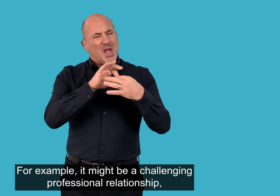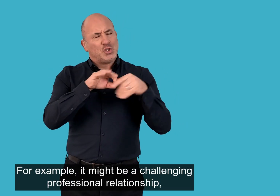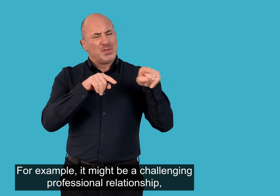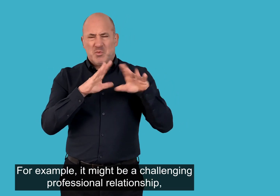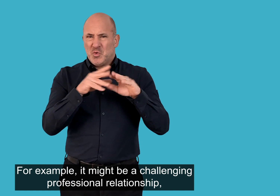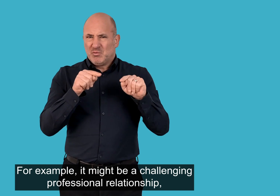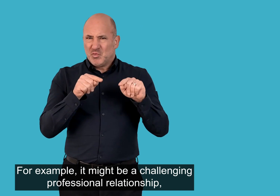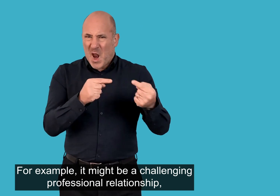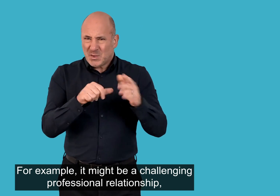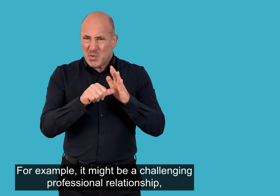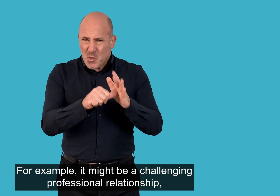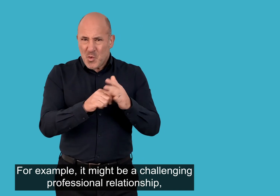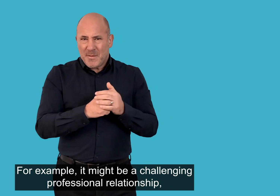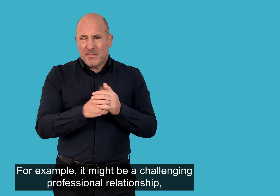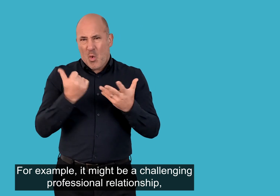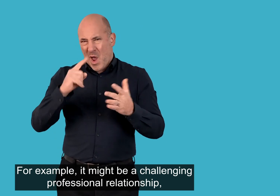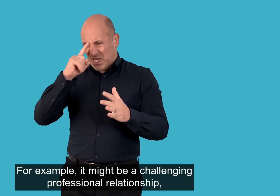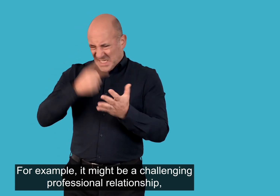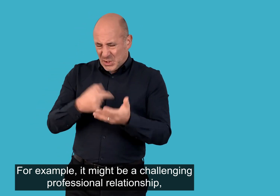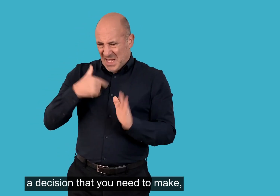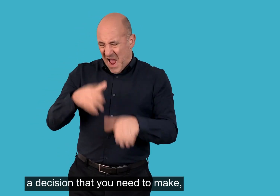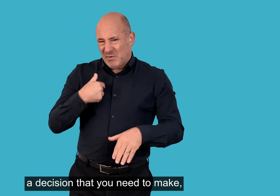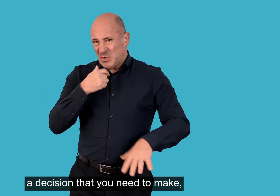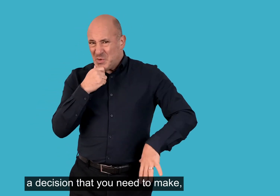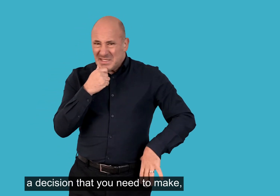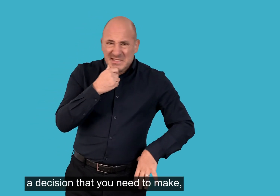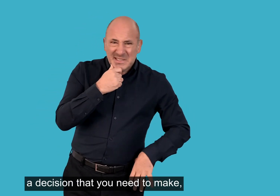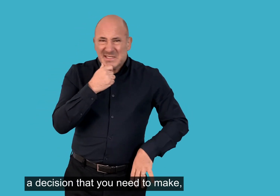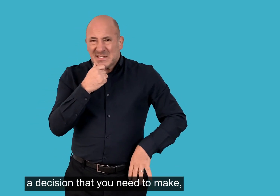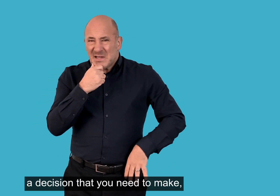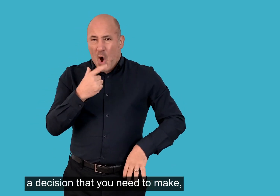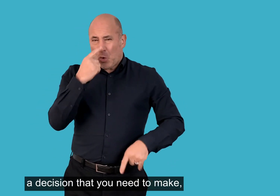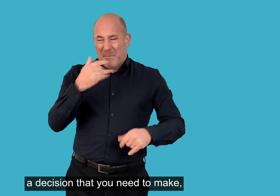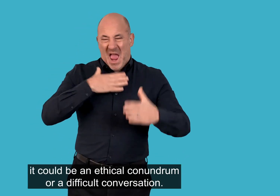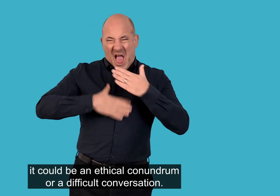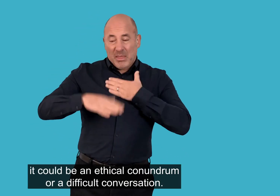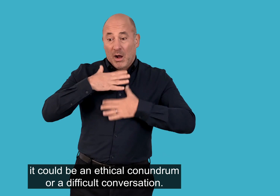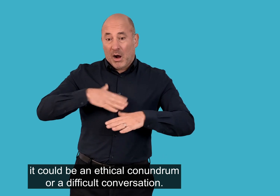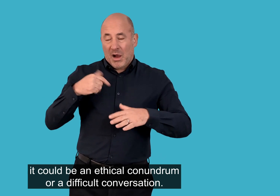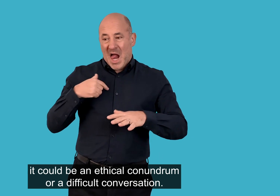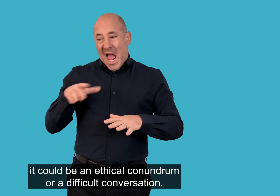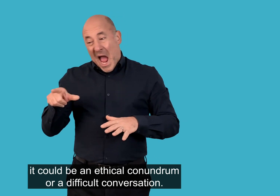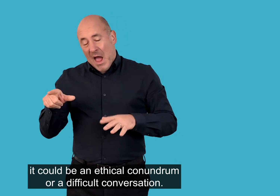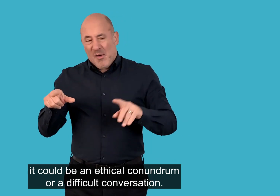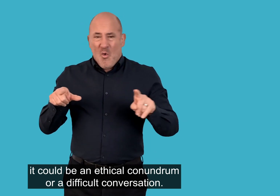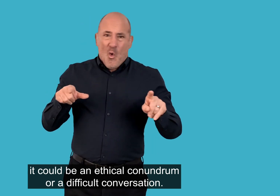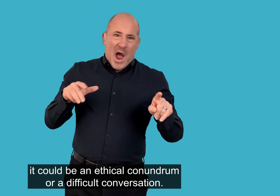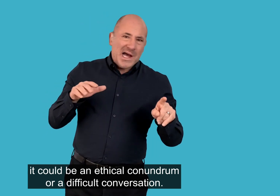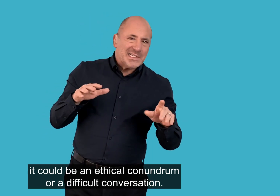challenging professional relationship, a decision that you need to make. It could be an ethical conundrum